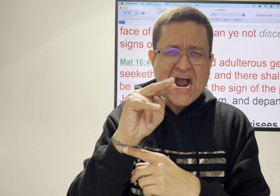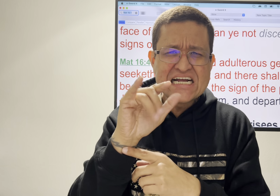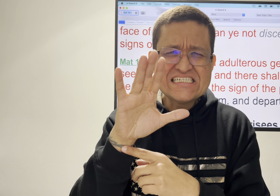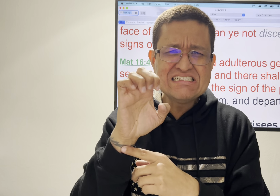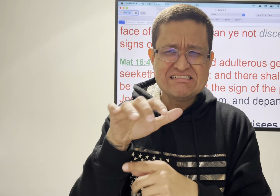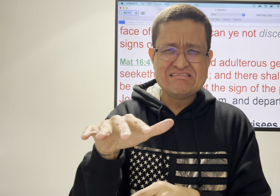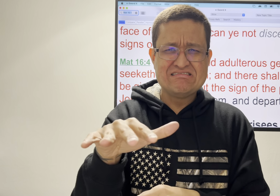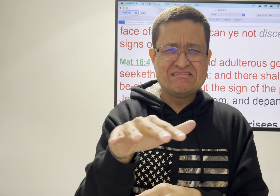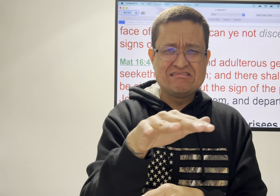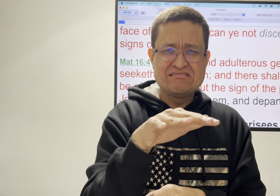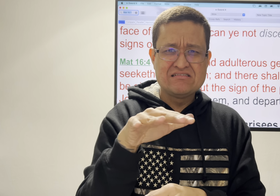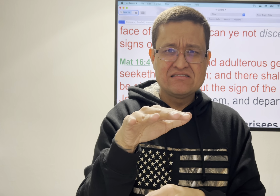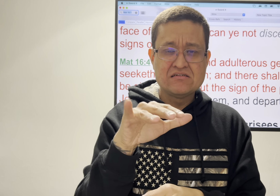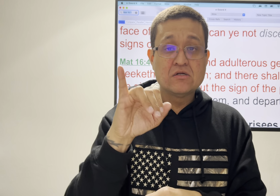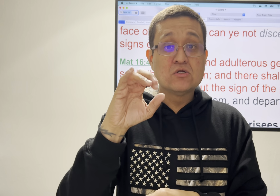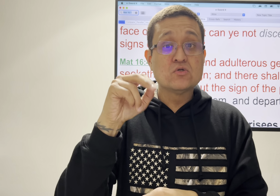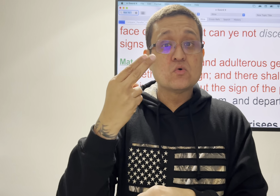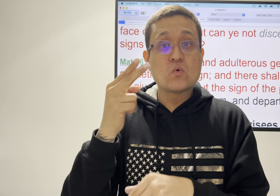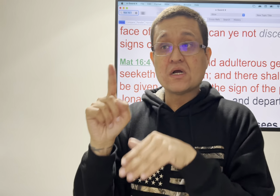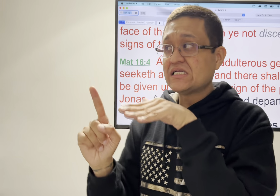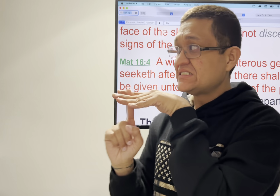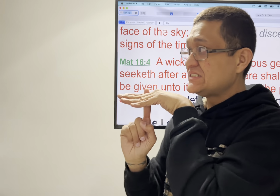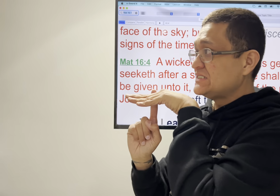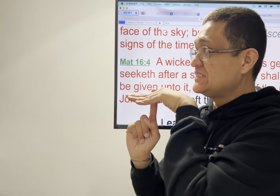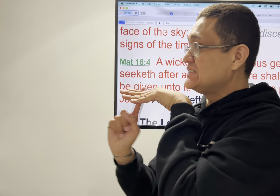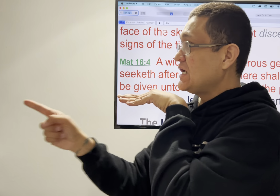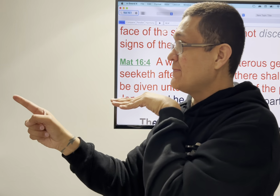evil, wicked, vile city.